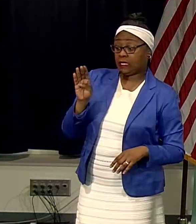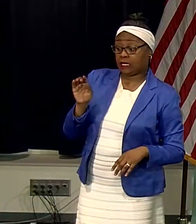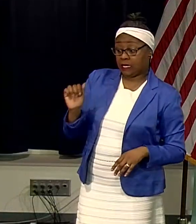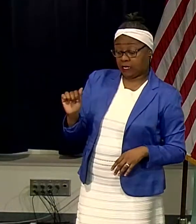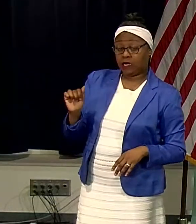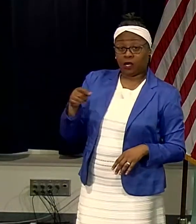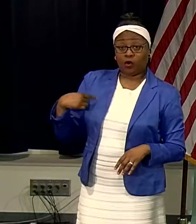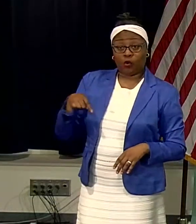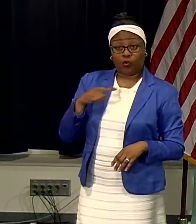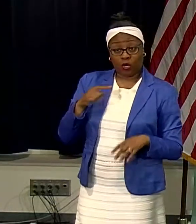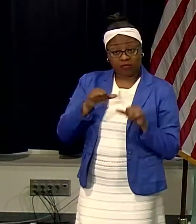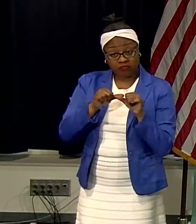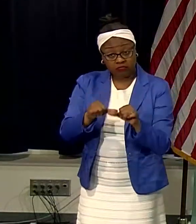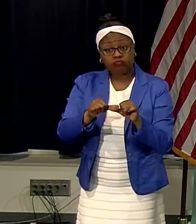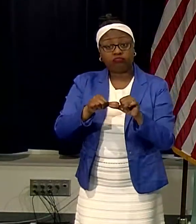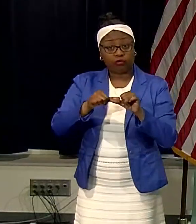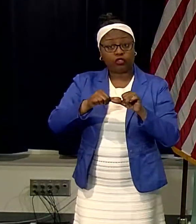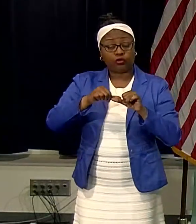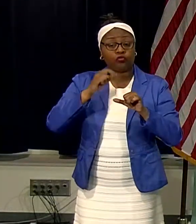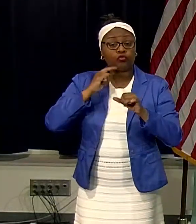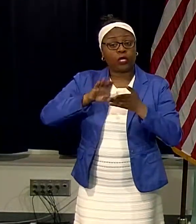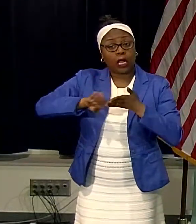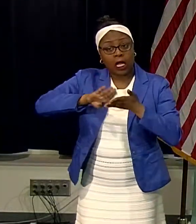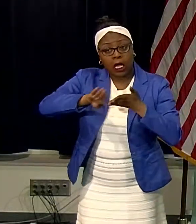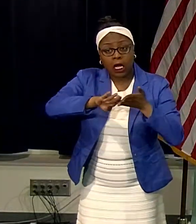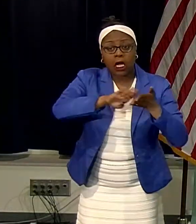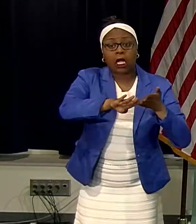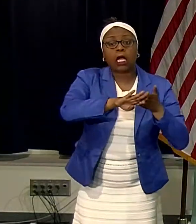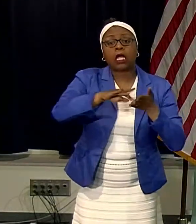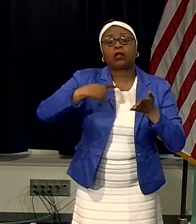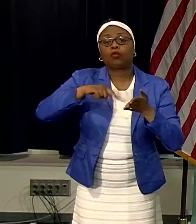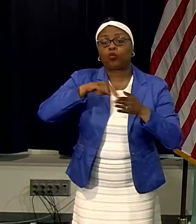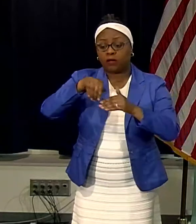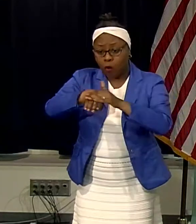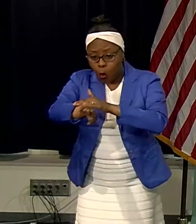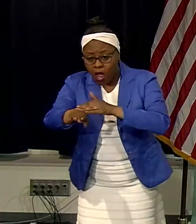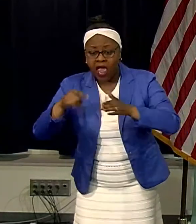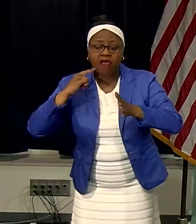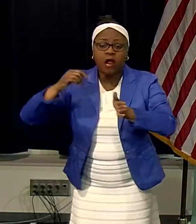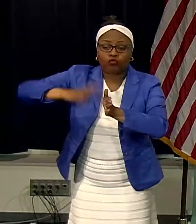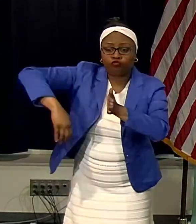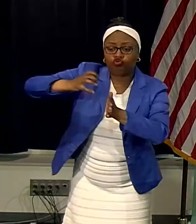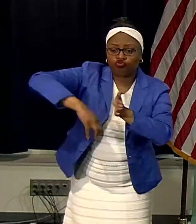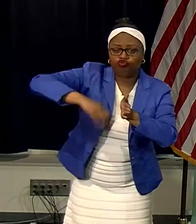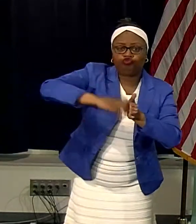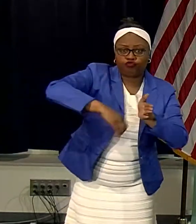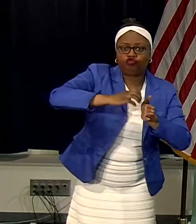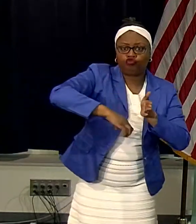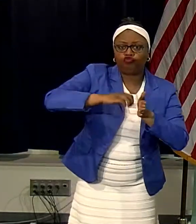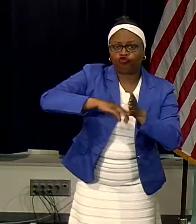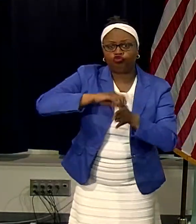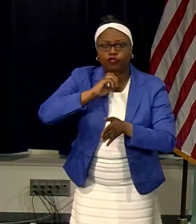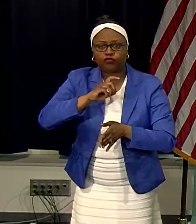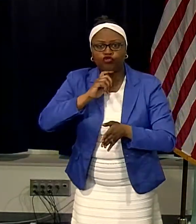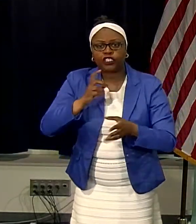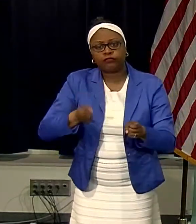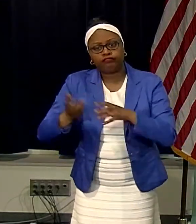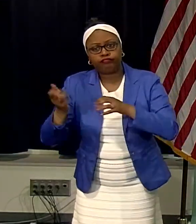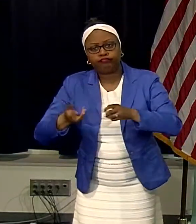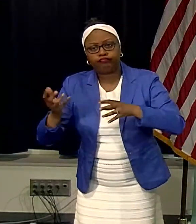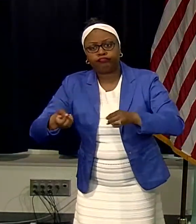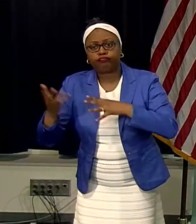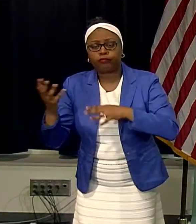these houses where we remove debris from the internal of the house, internally, whereas the Own It Now